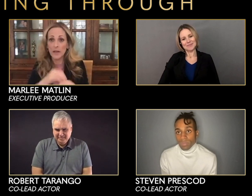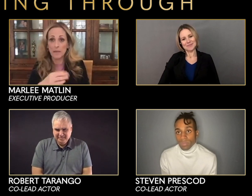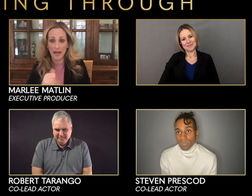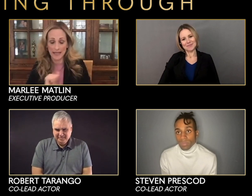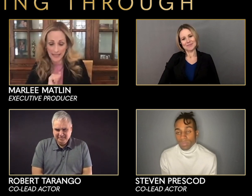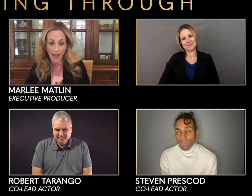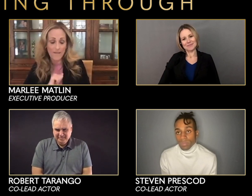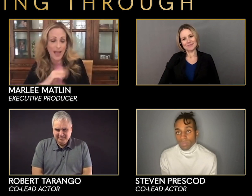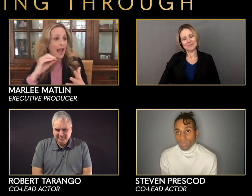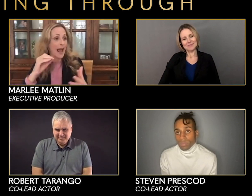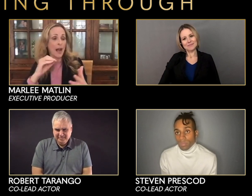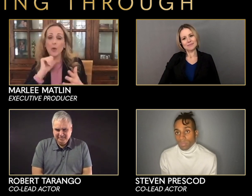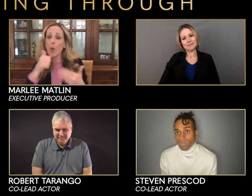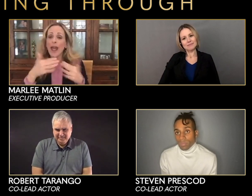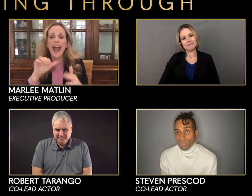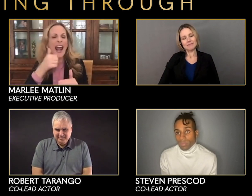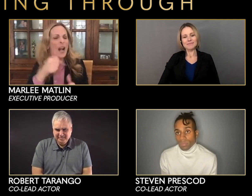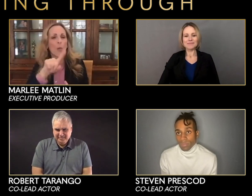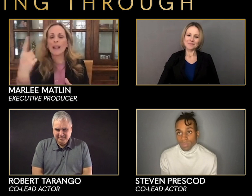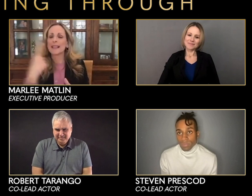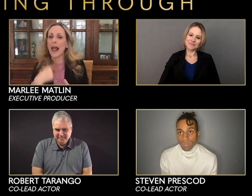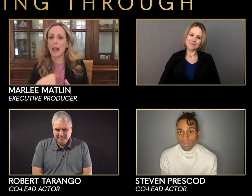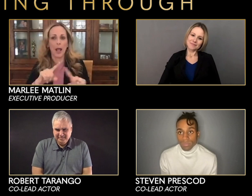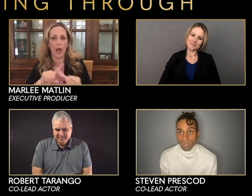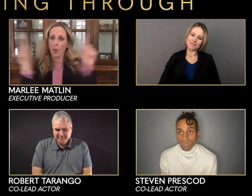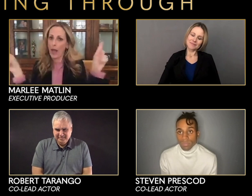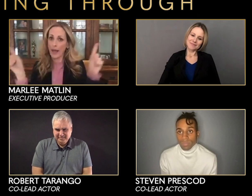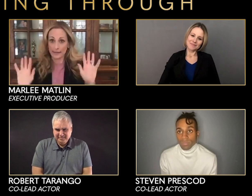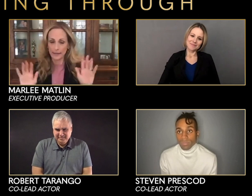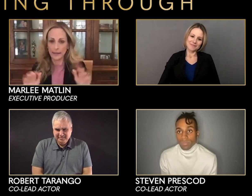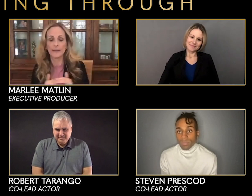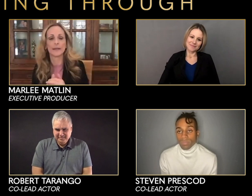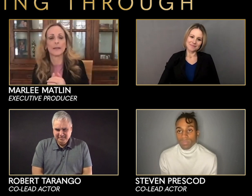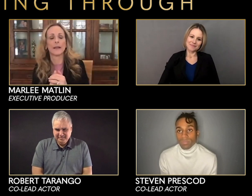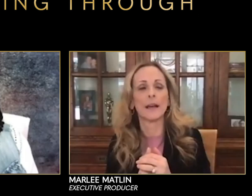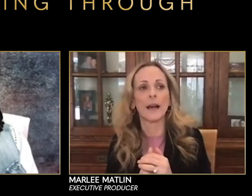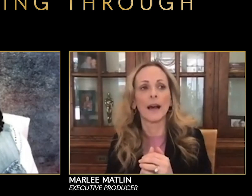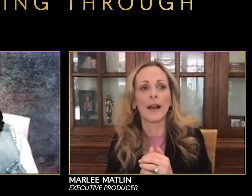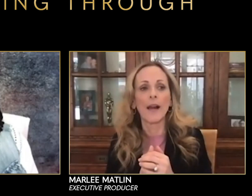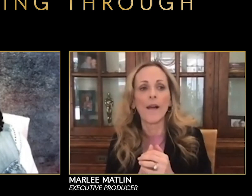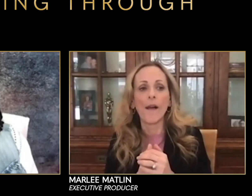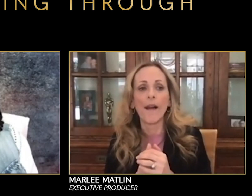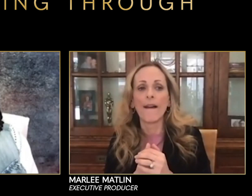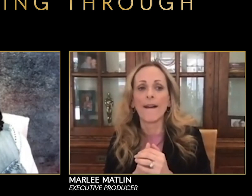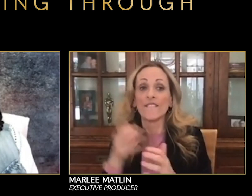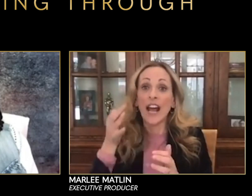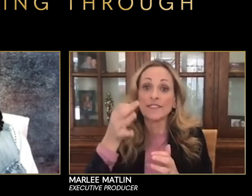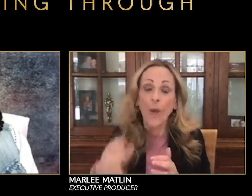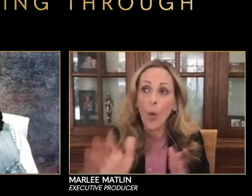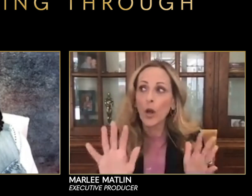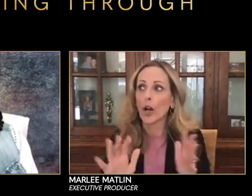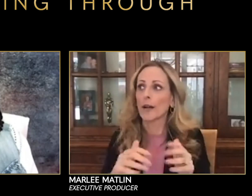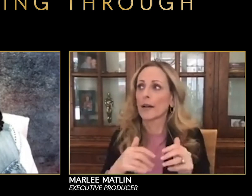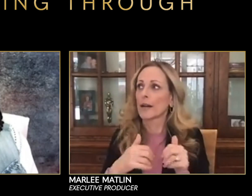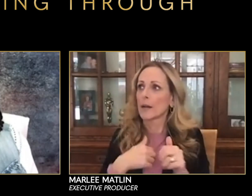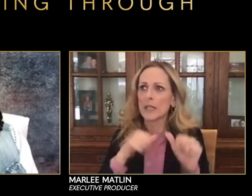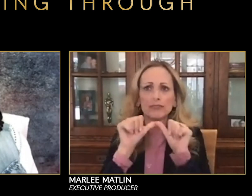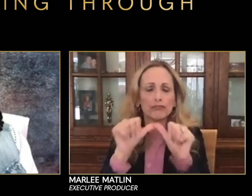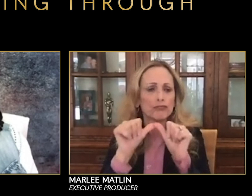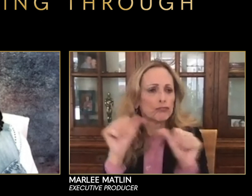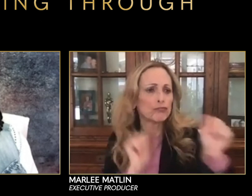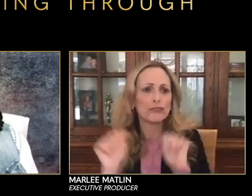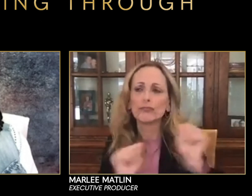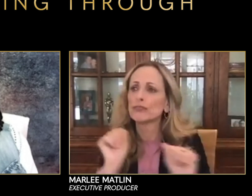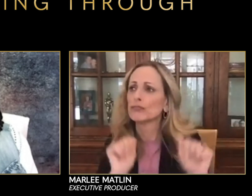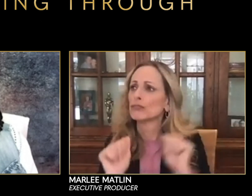me, you know, to believe in myself and to not let anyone tell me otherwise what I should do in my life. And